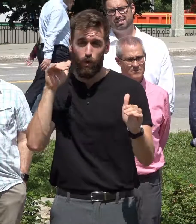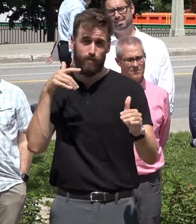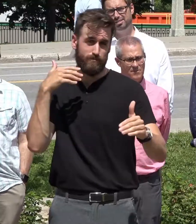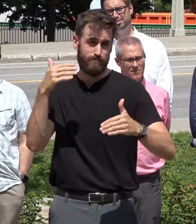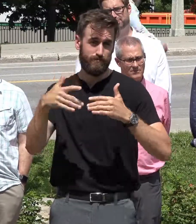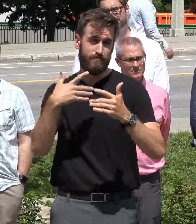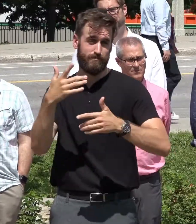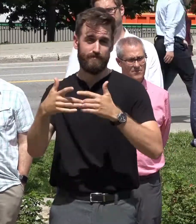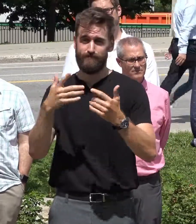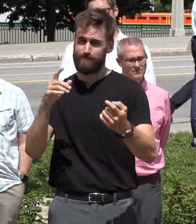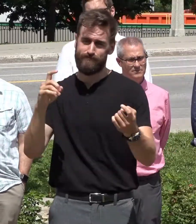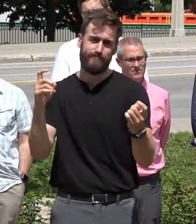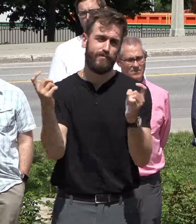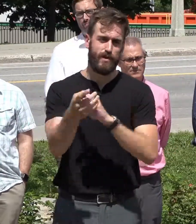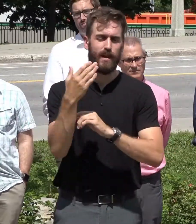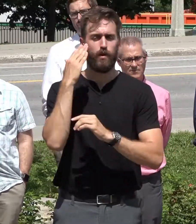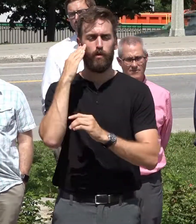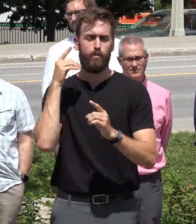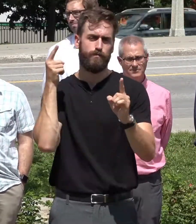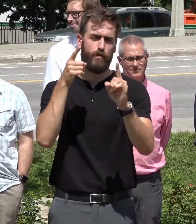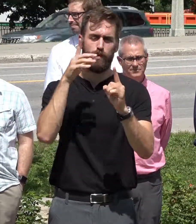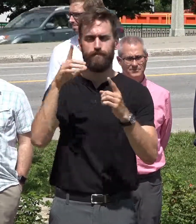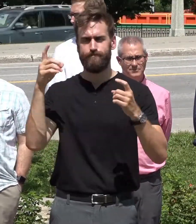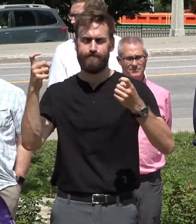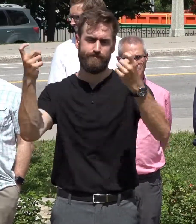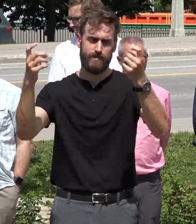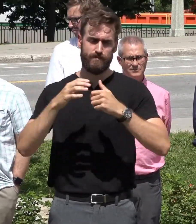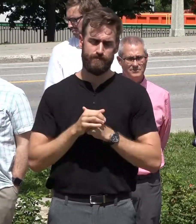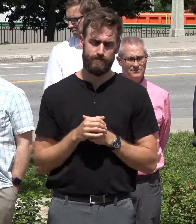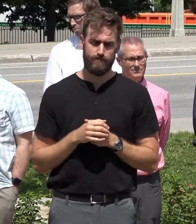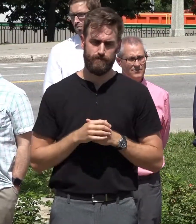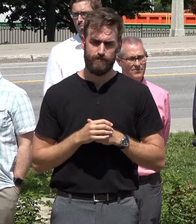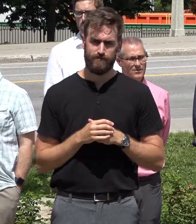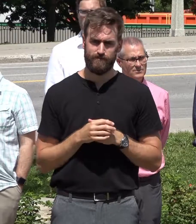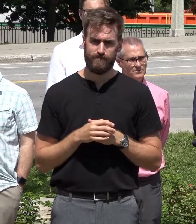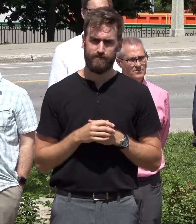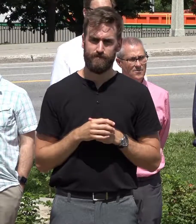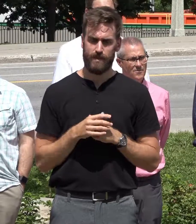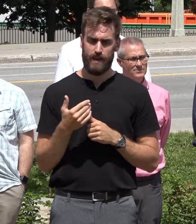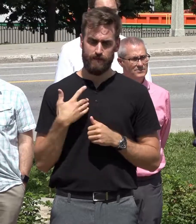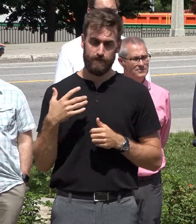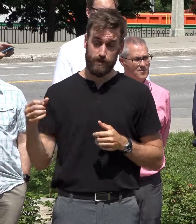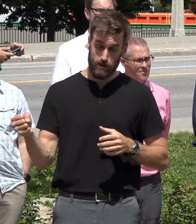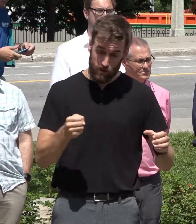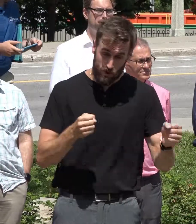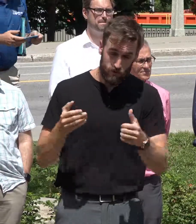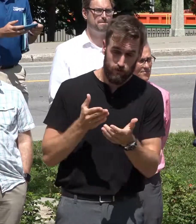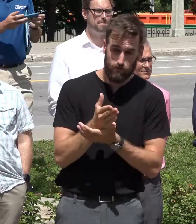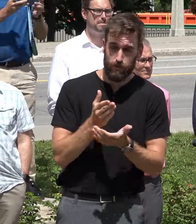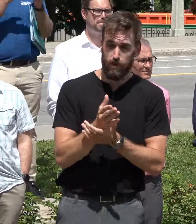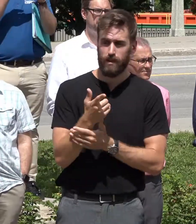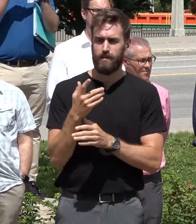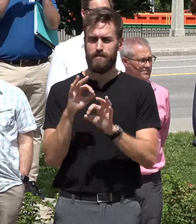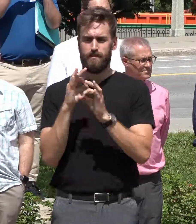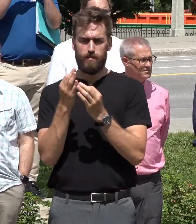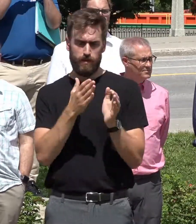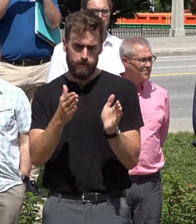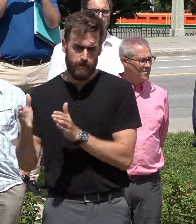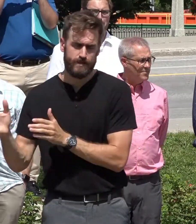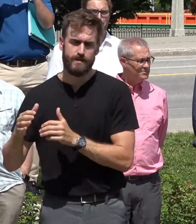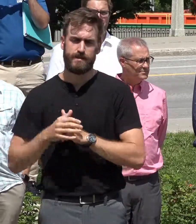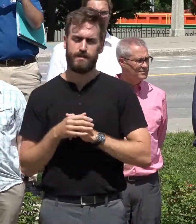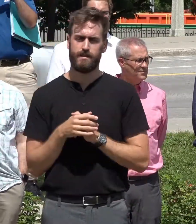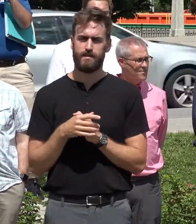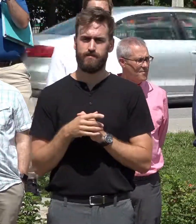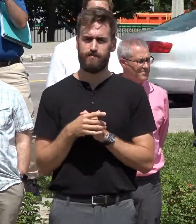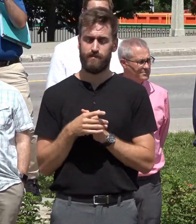legal recognition of our relationships in 2005, to rights around adoption and family planning, rights